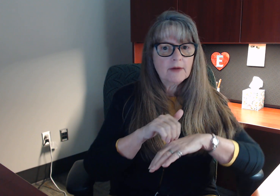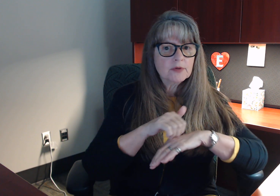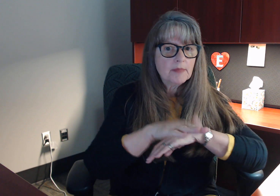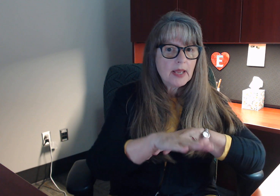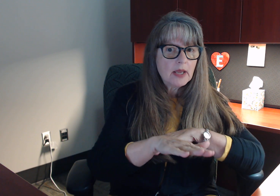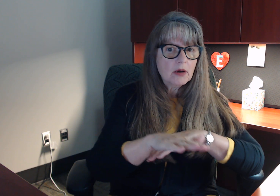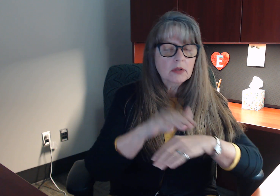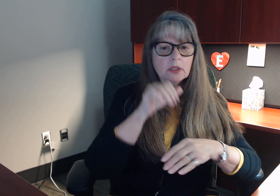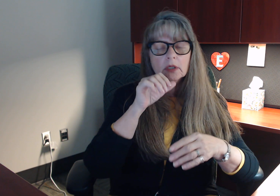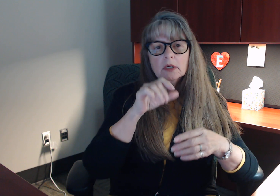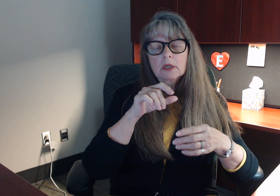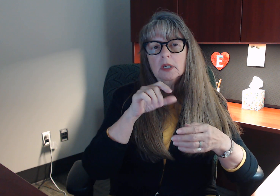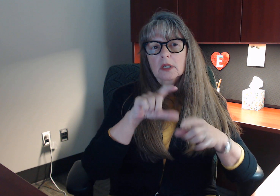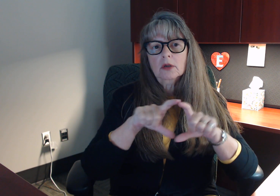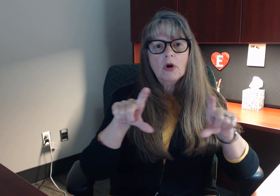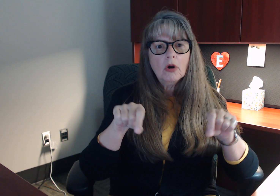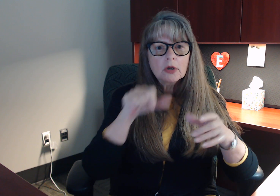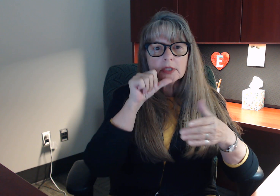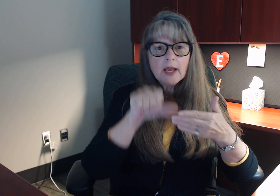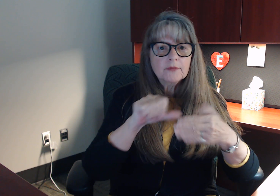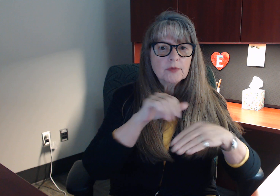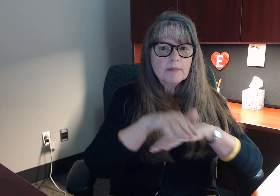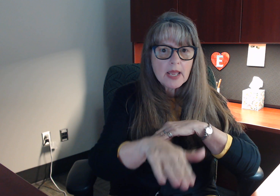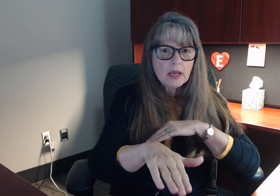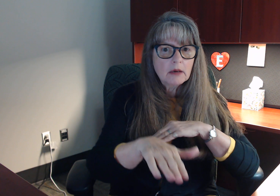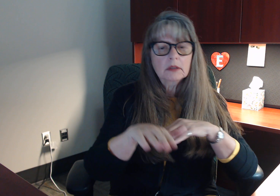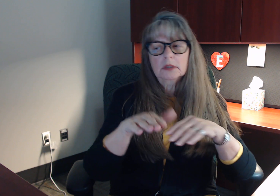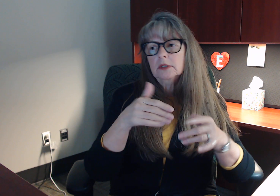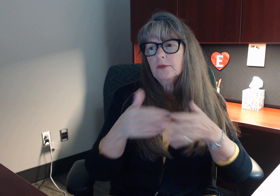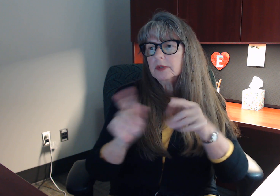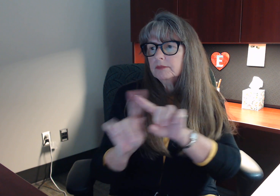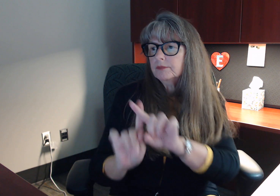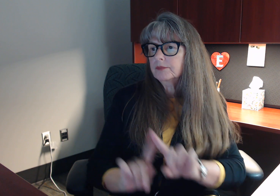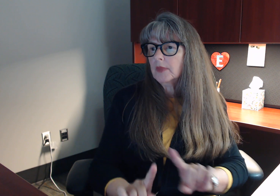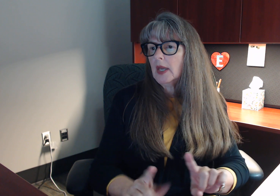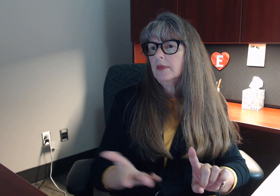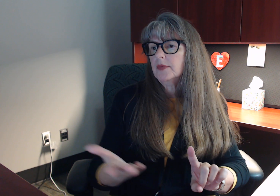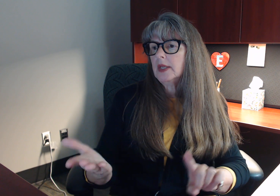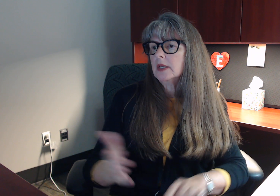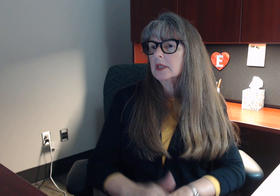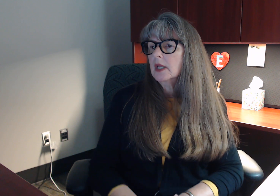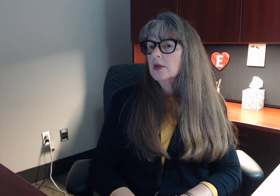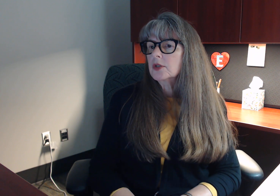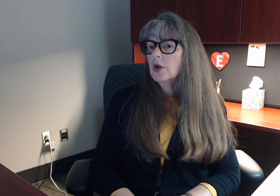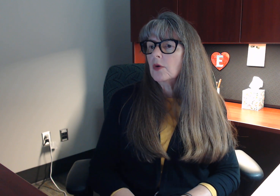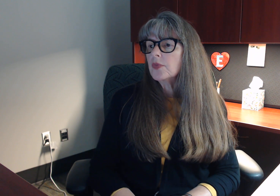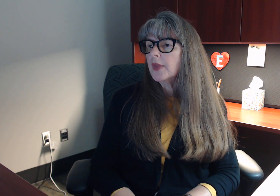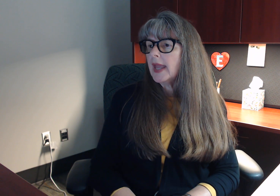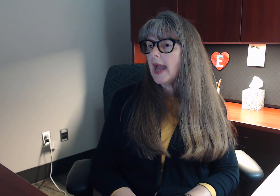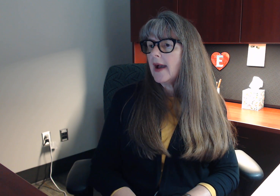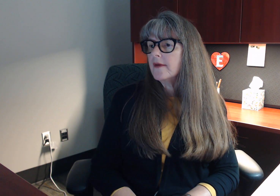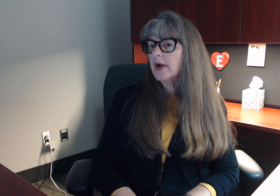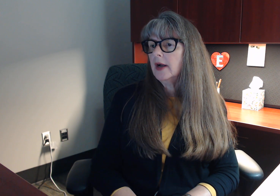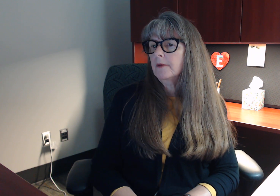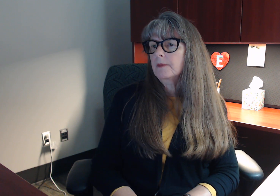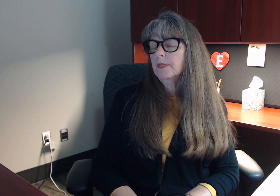to mail, and cards they have to mail, and different things. So they have